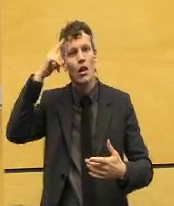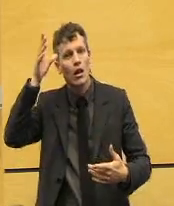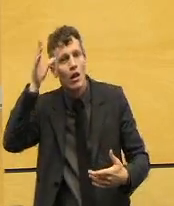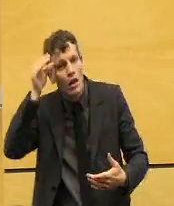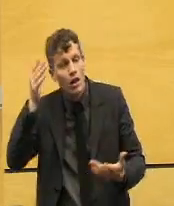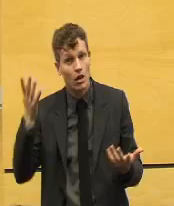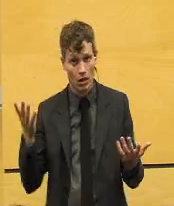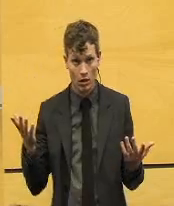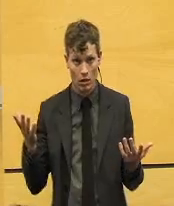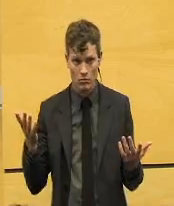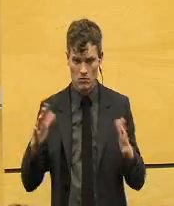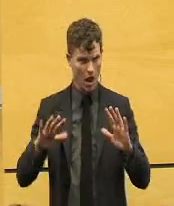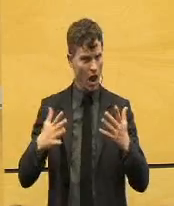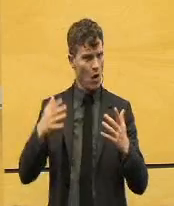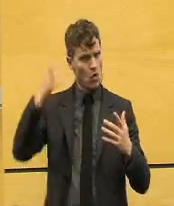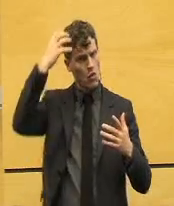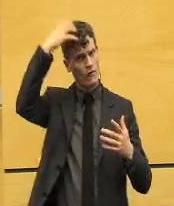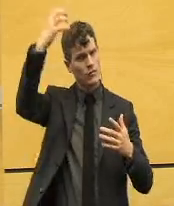Article 17,